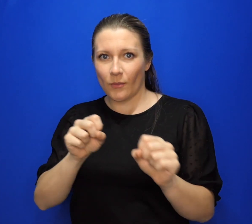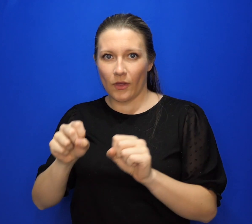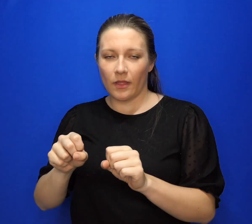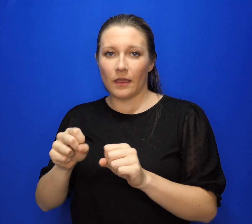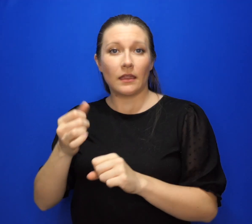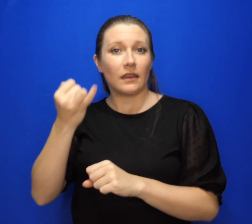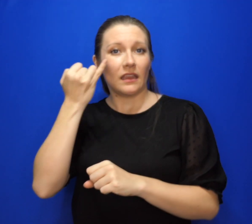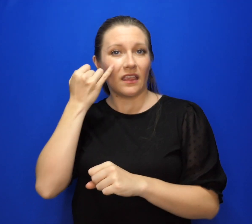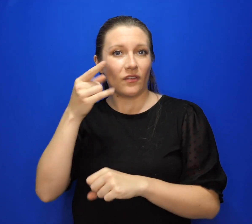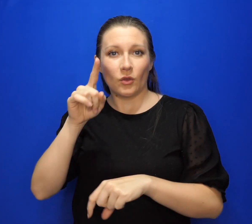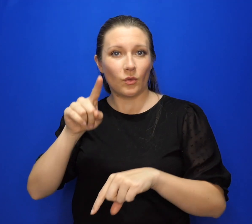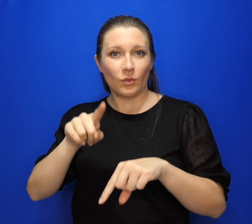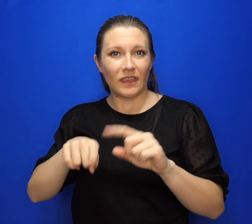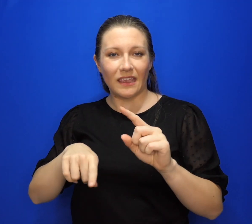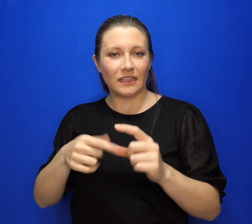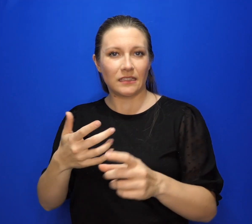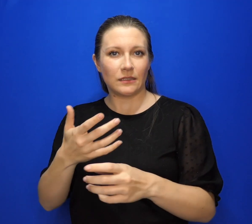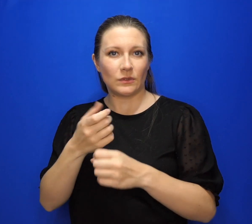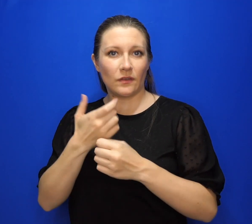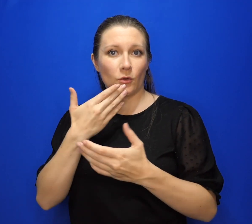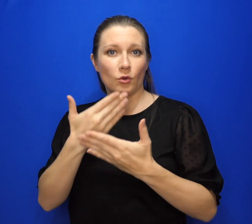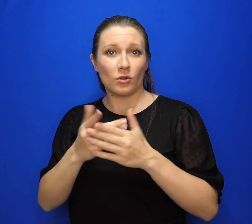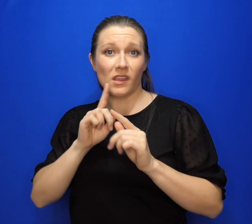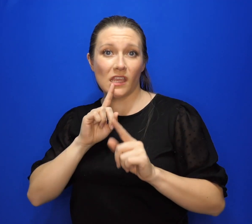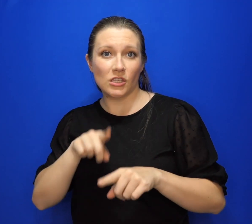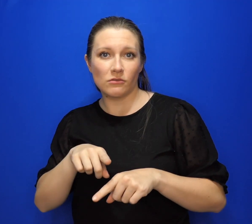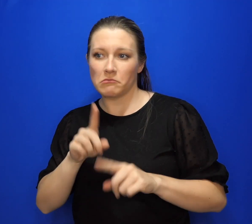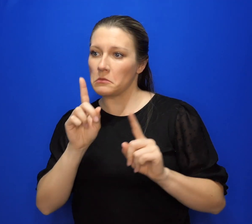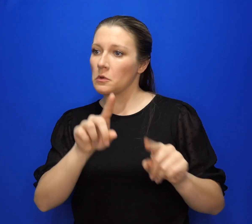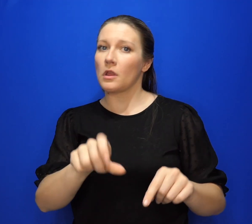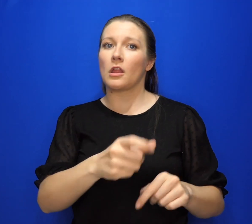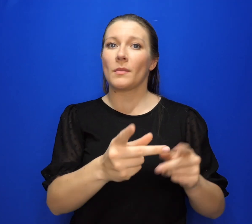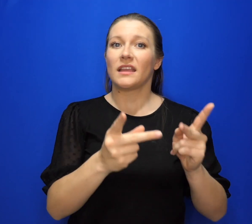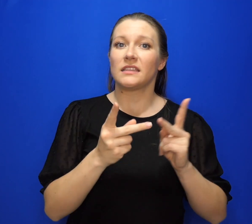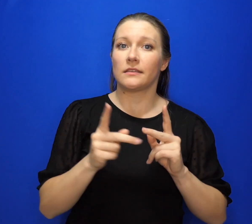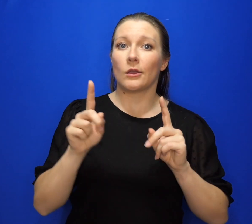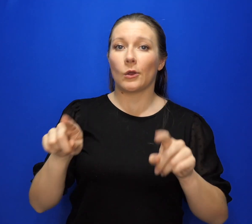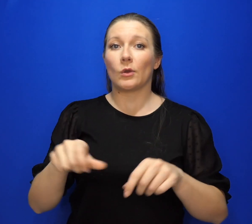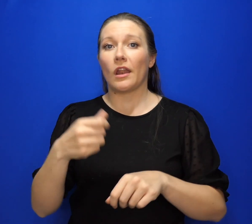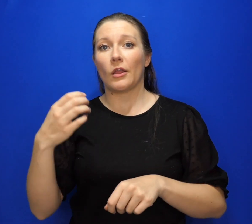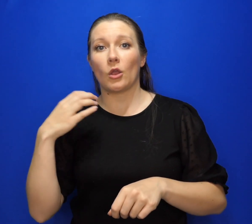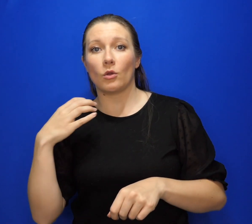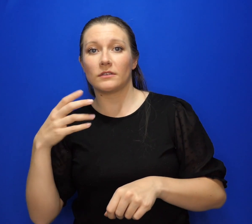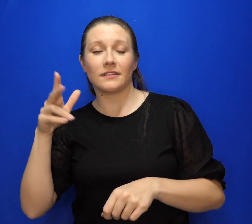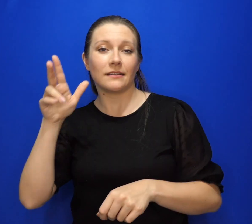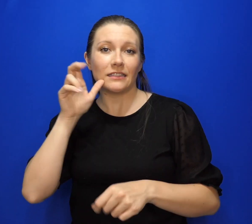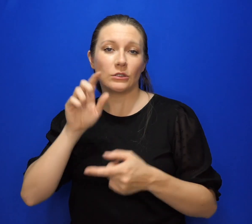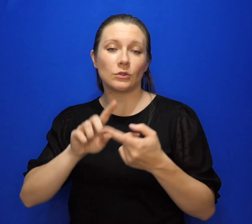can. And then if you can't get your questions answered there, then go somewhere else. Go to another coach, right? Go